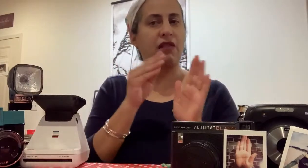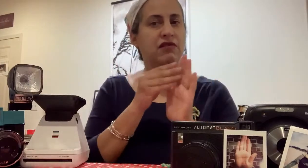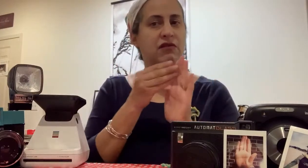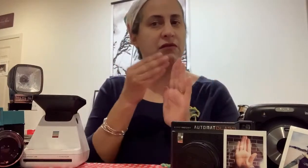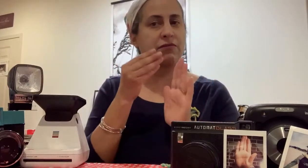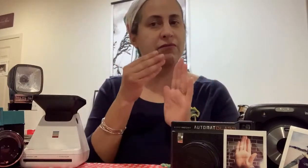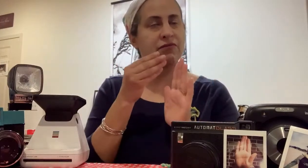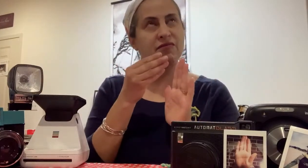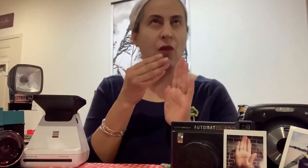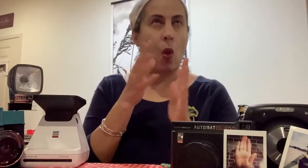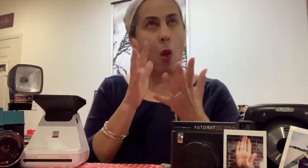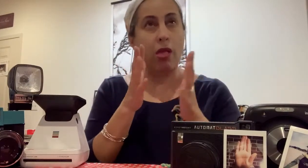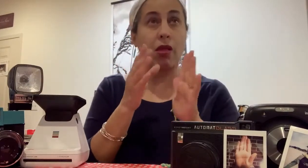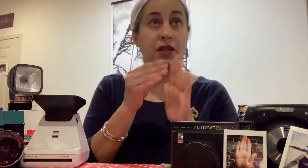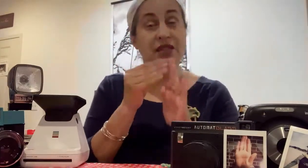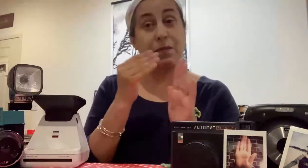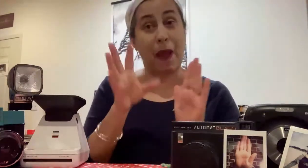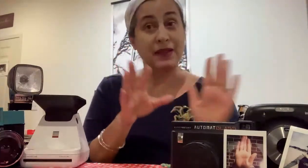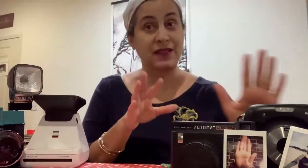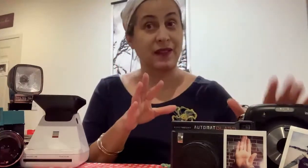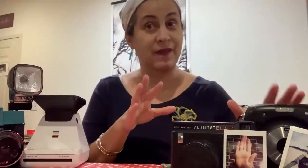Very user-friendly.